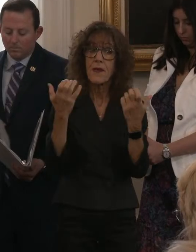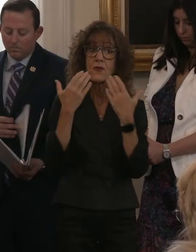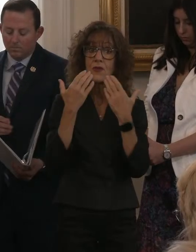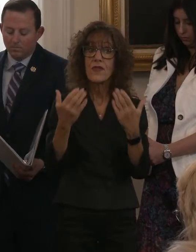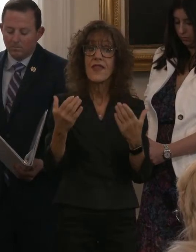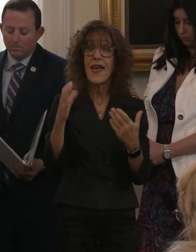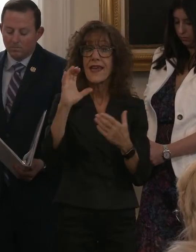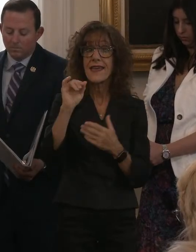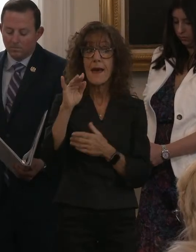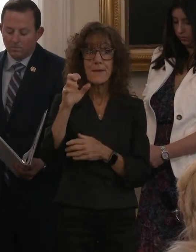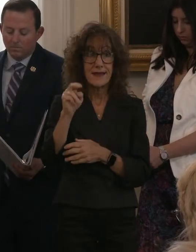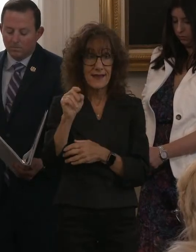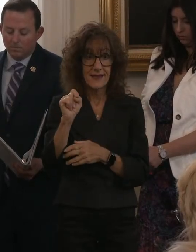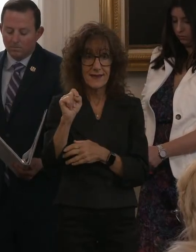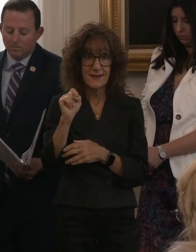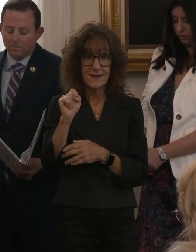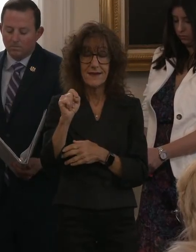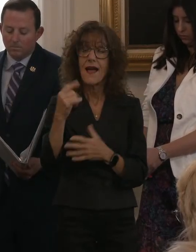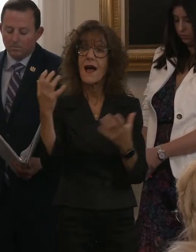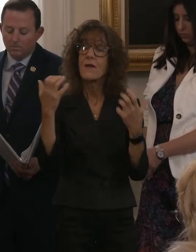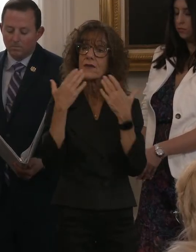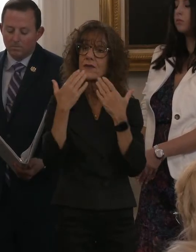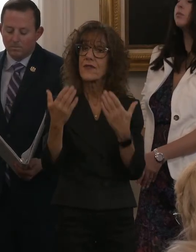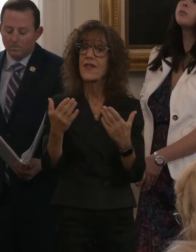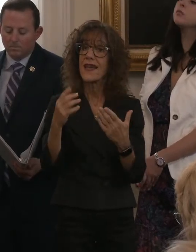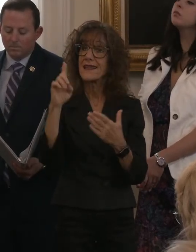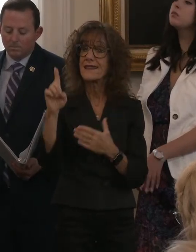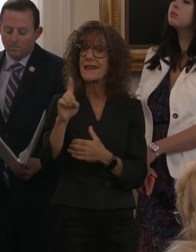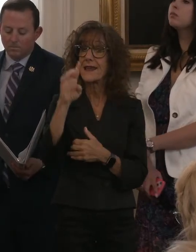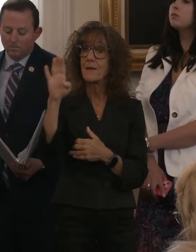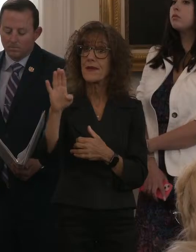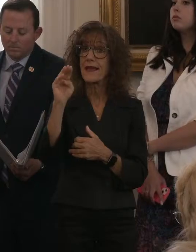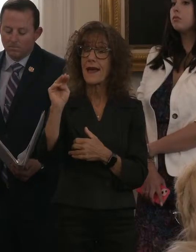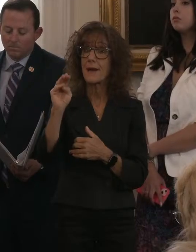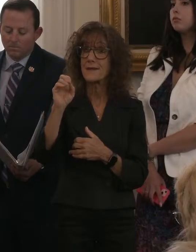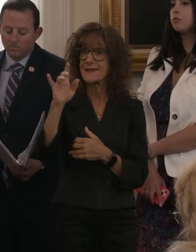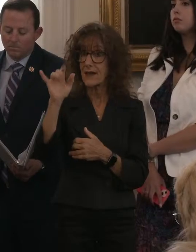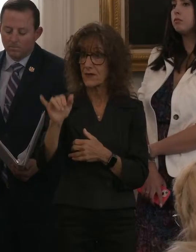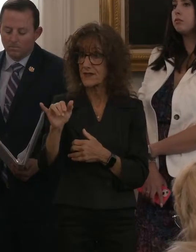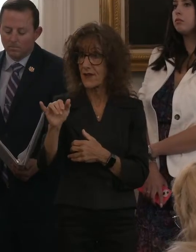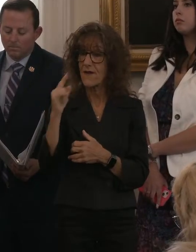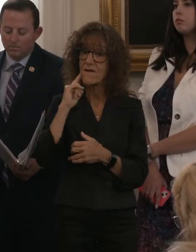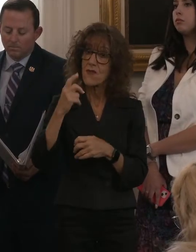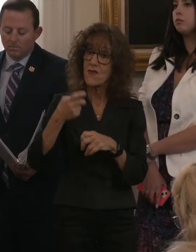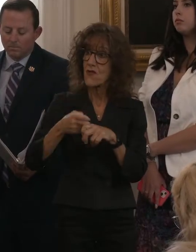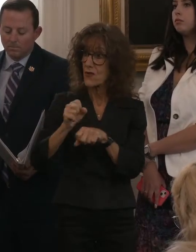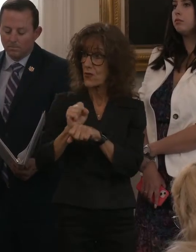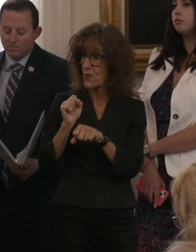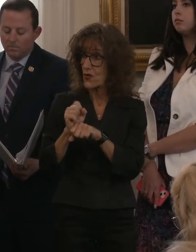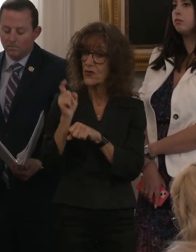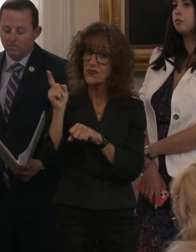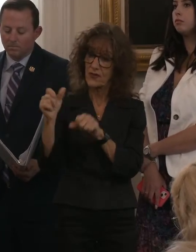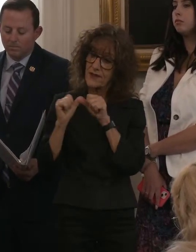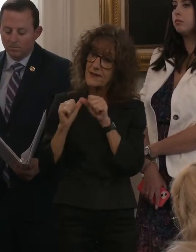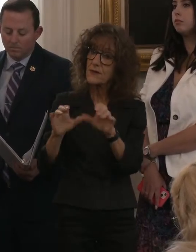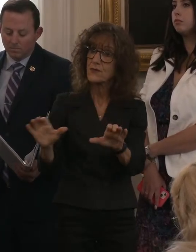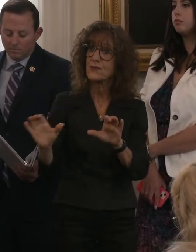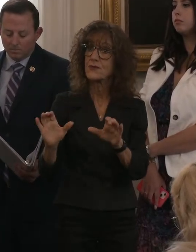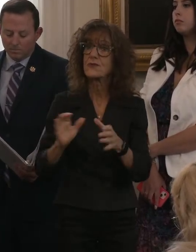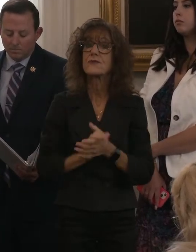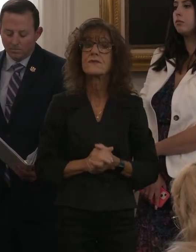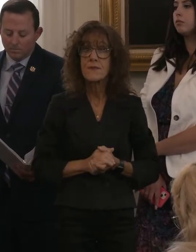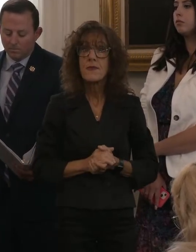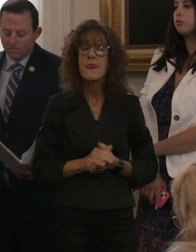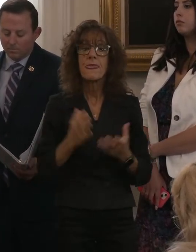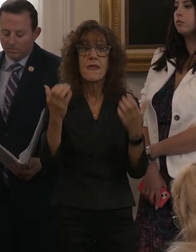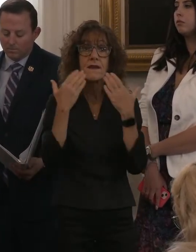our cabinet. I want to thank our DBM secretary for the hard work that she continues to do.